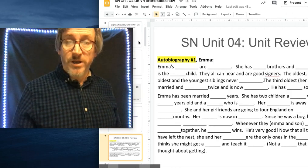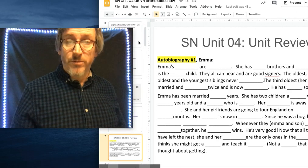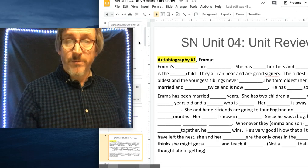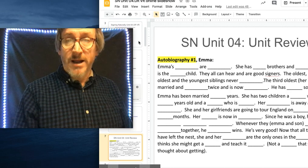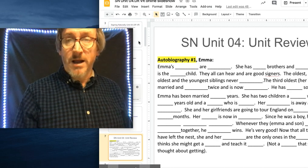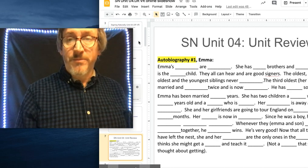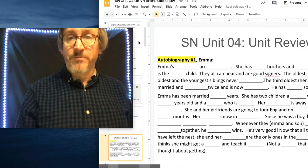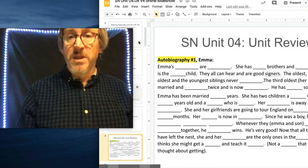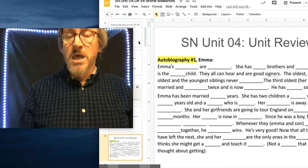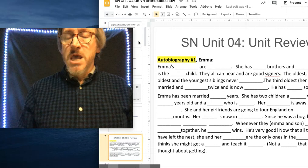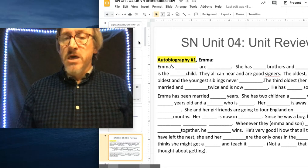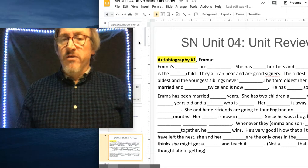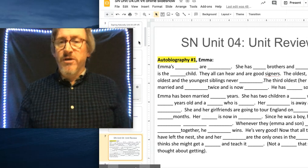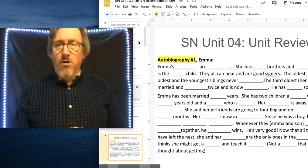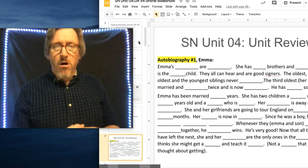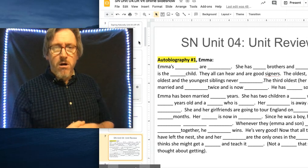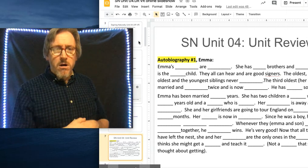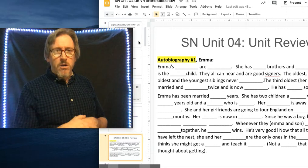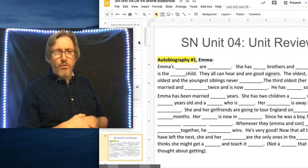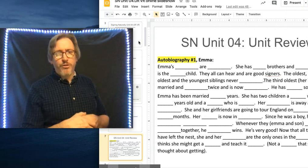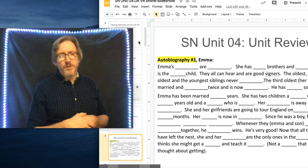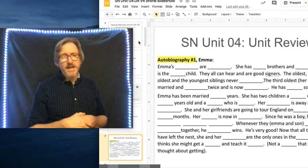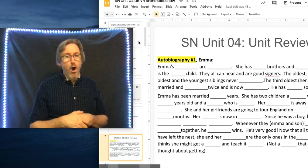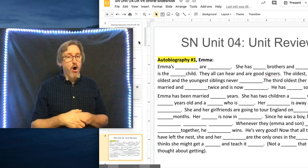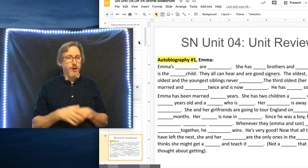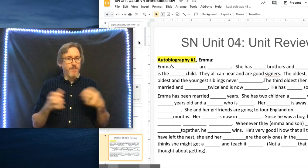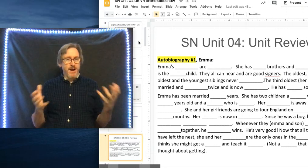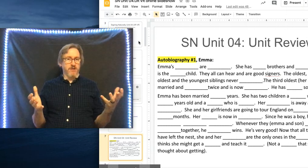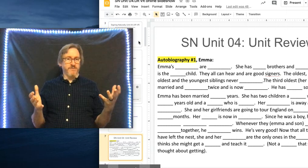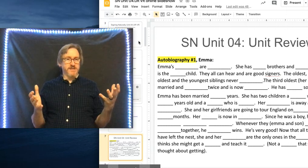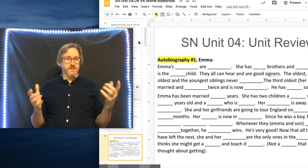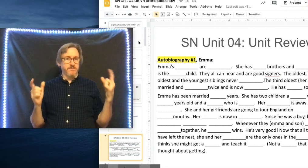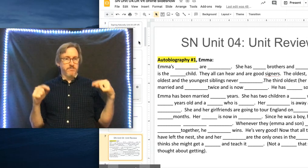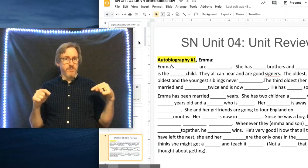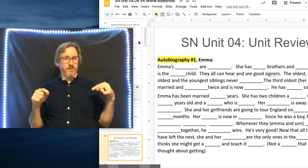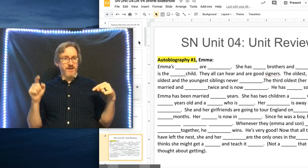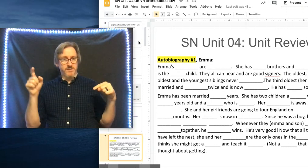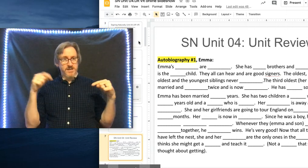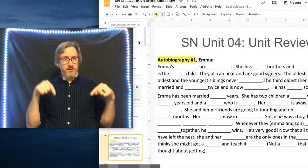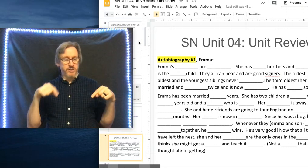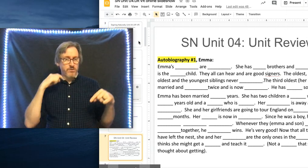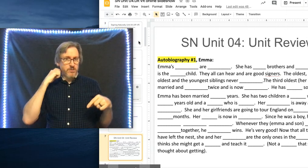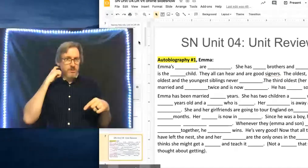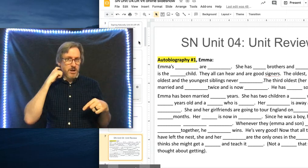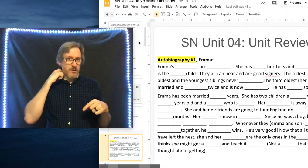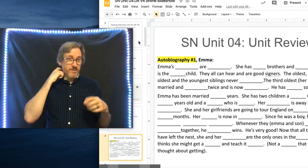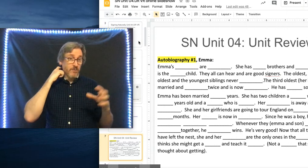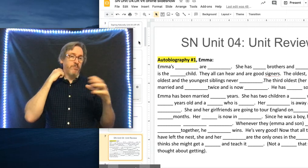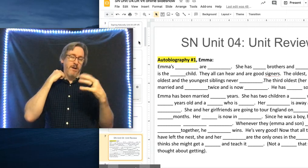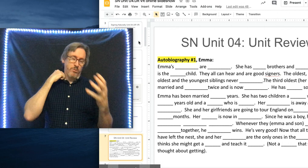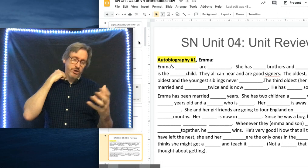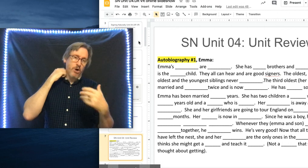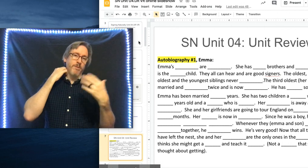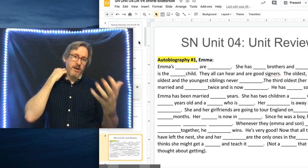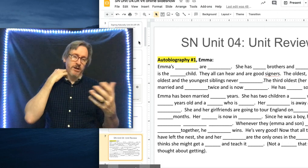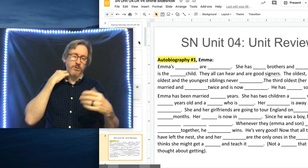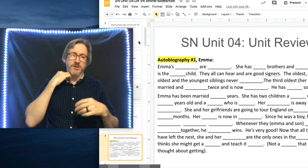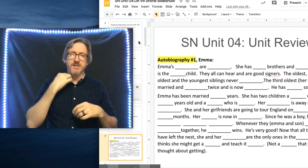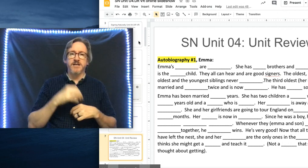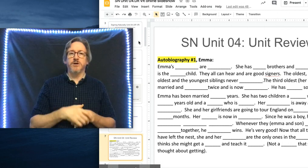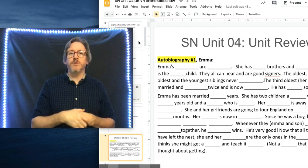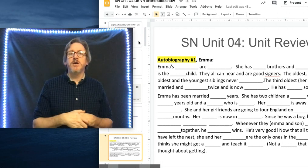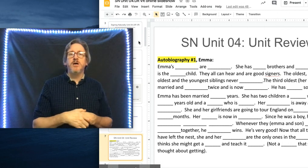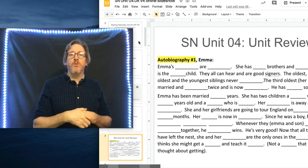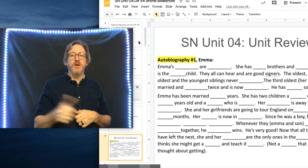chapter we could bring back up. There are 3 autobiographies, little videos that I'll show, that I won't show, but I'll include